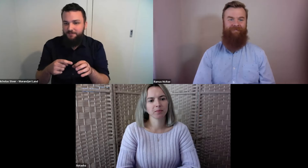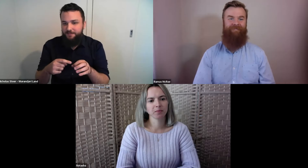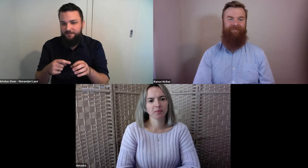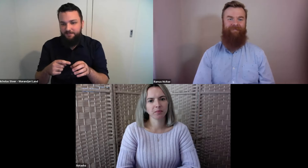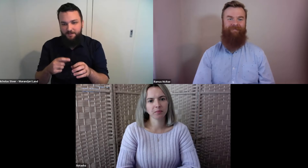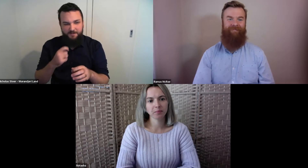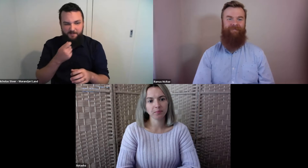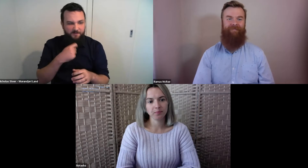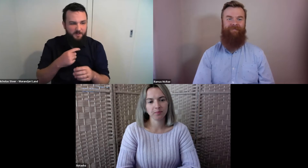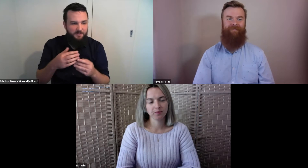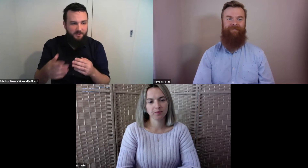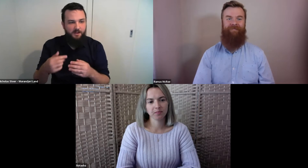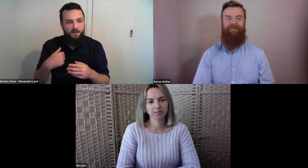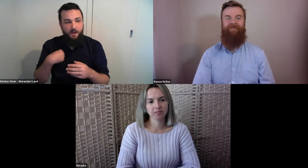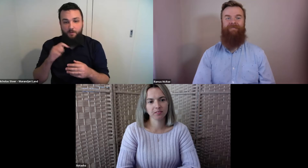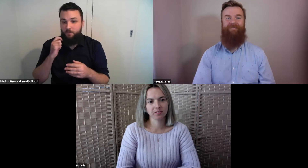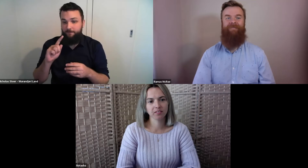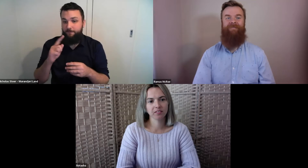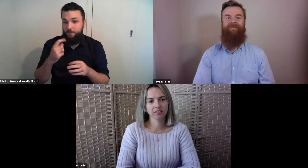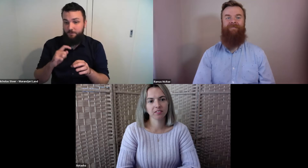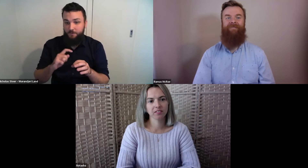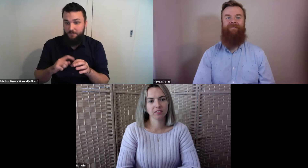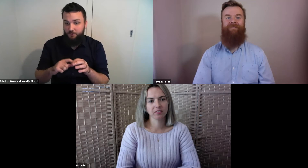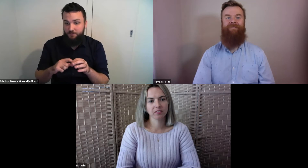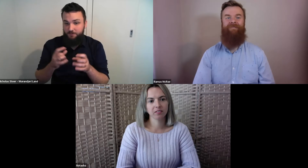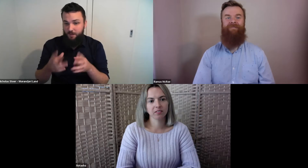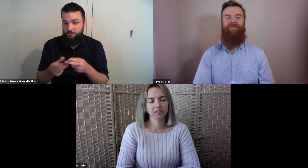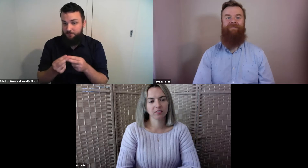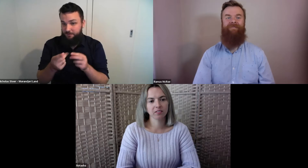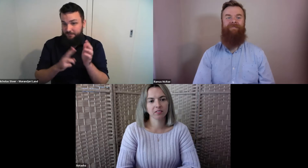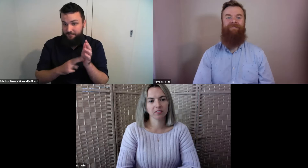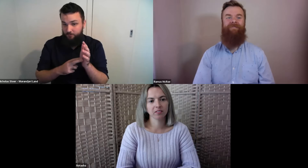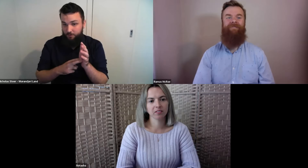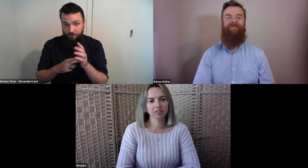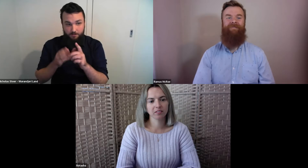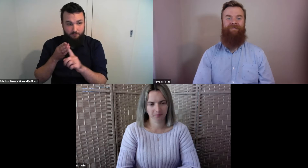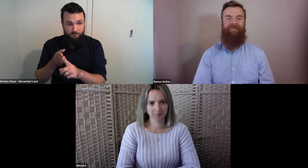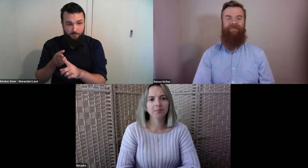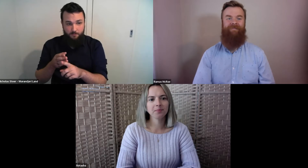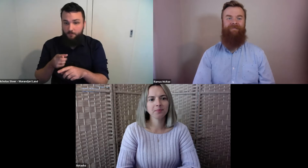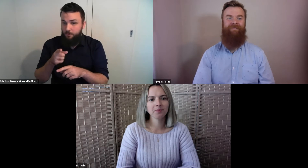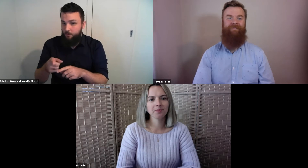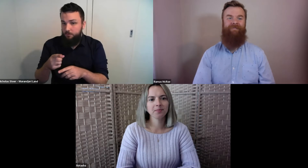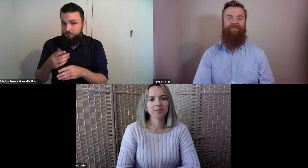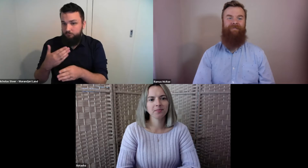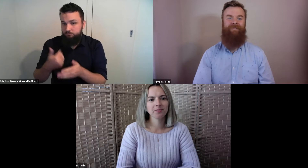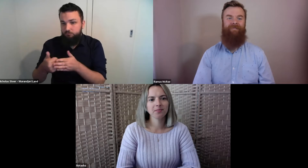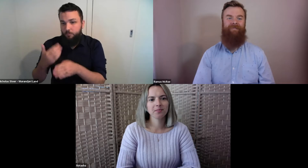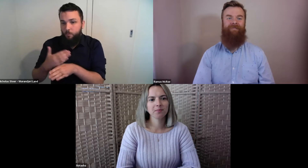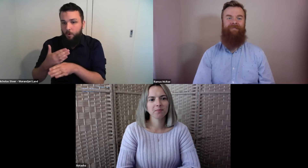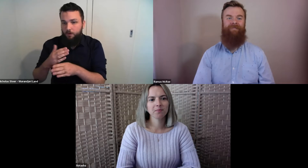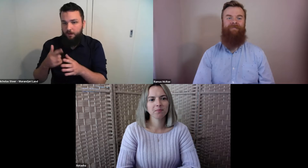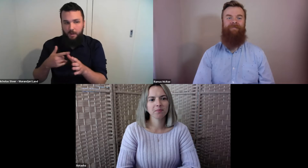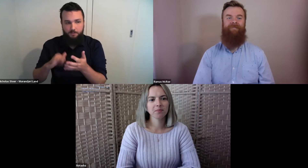few questions to ask both of you, just a few. So I'll start firstly with Natasha. The